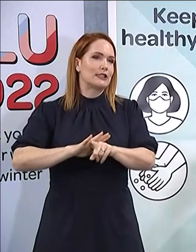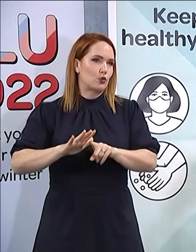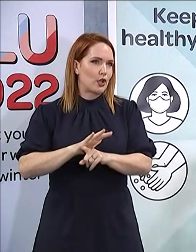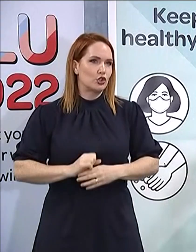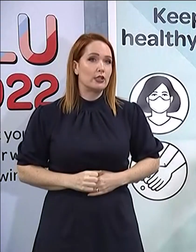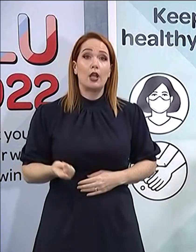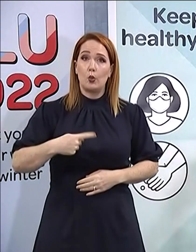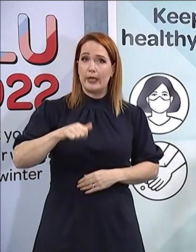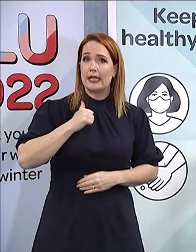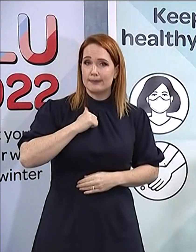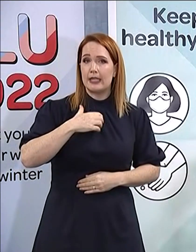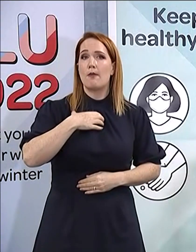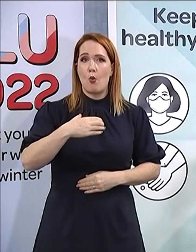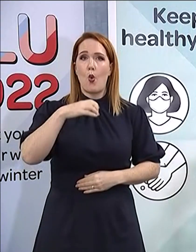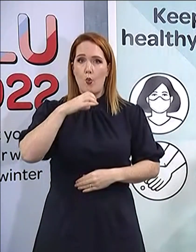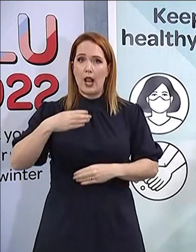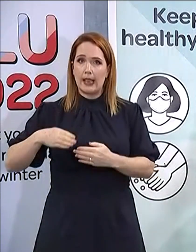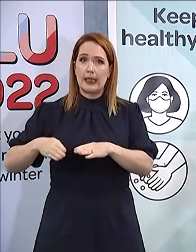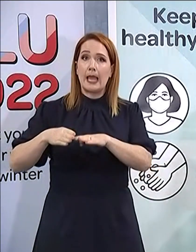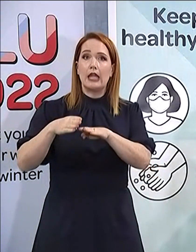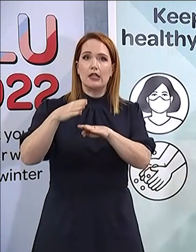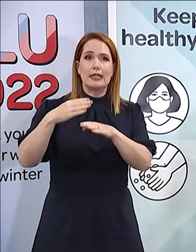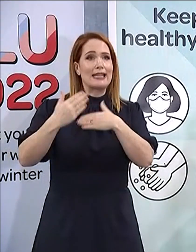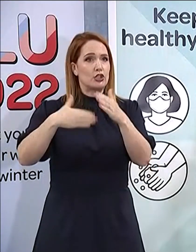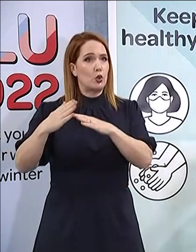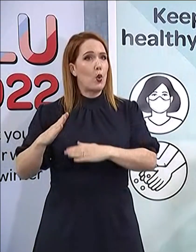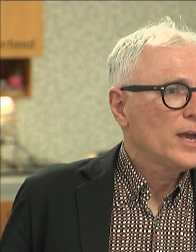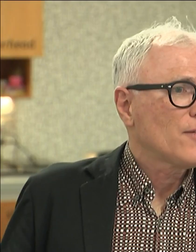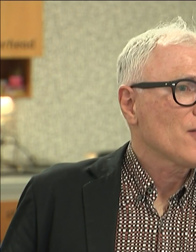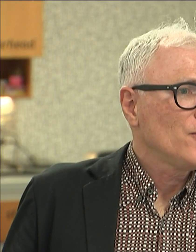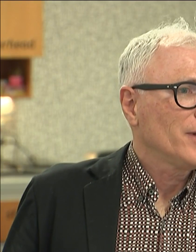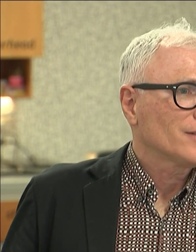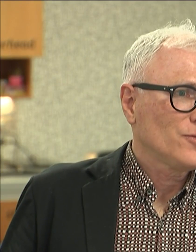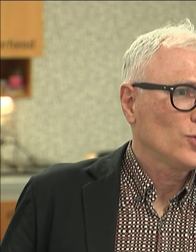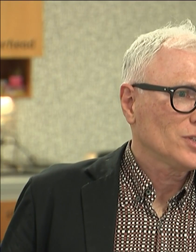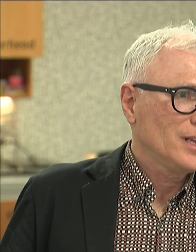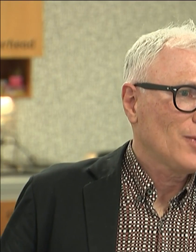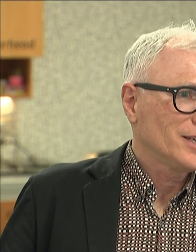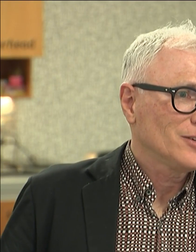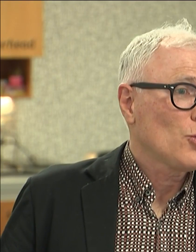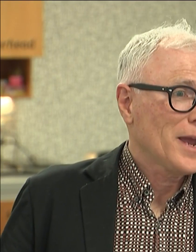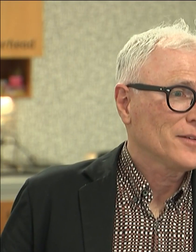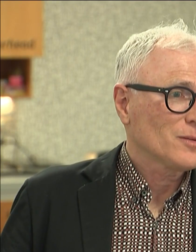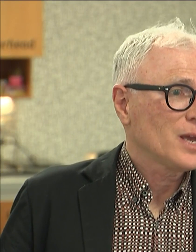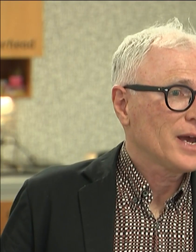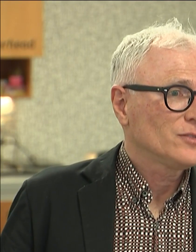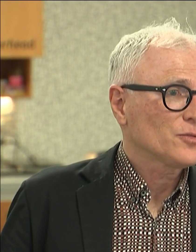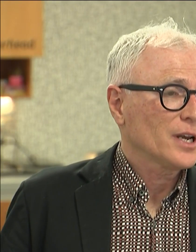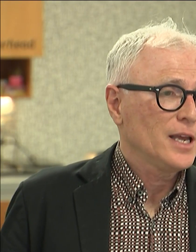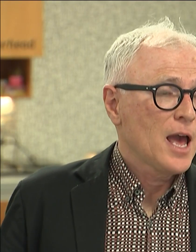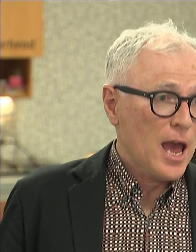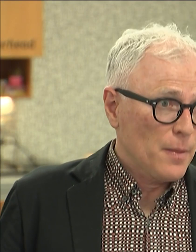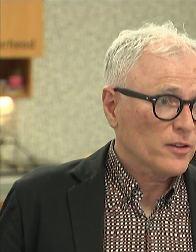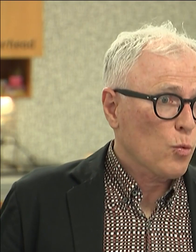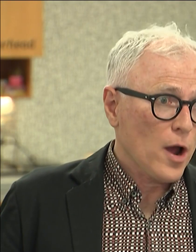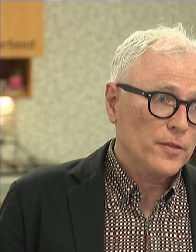still expecting further increases in cases and hospitalisations. We have other variants, unfortunately, waiting in the wings that may behave